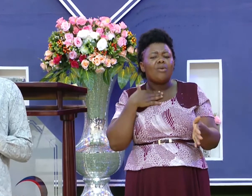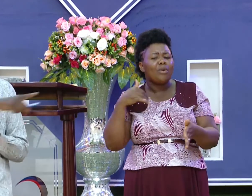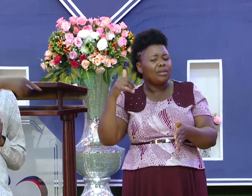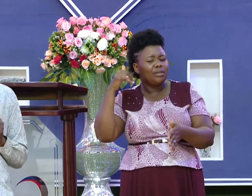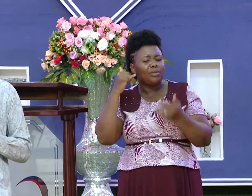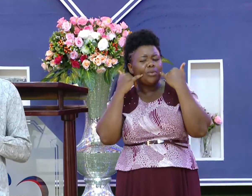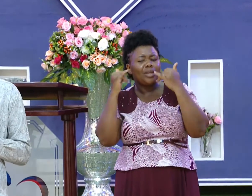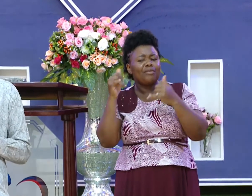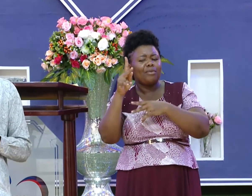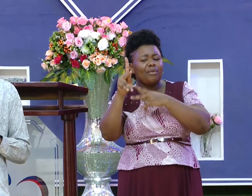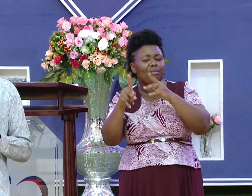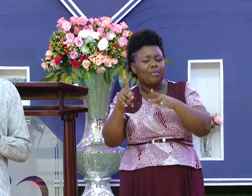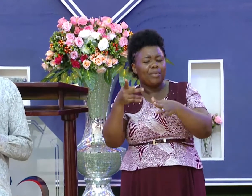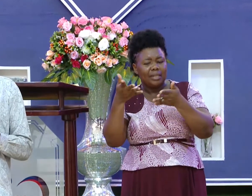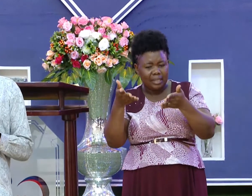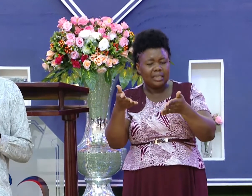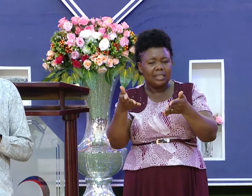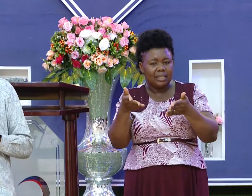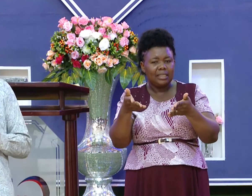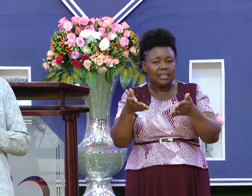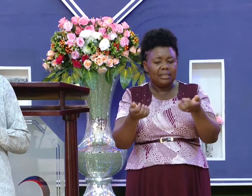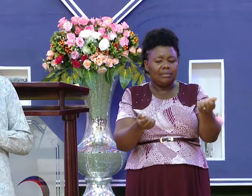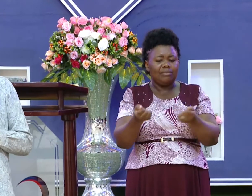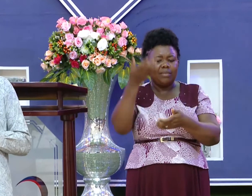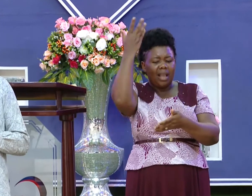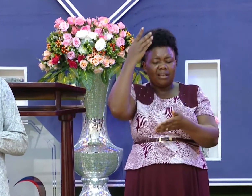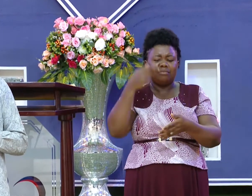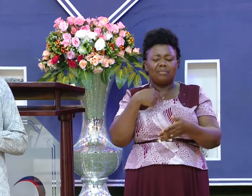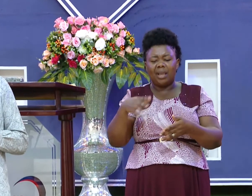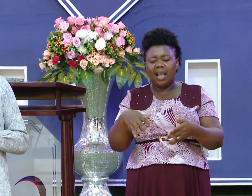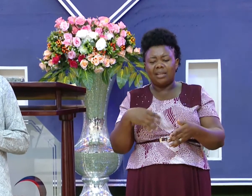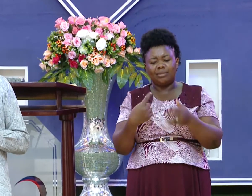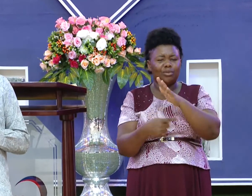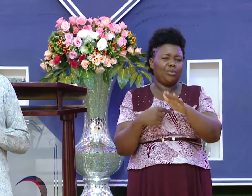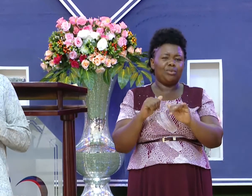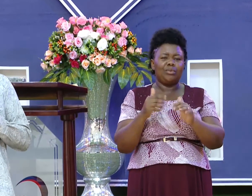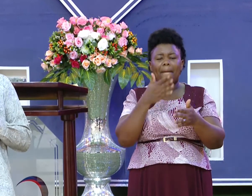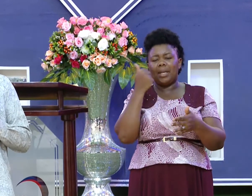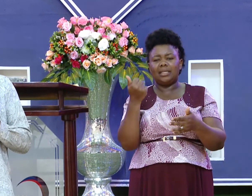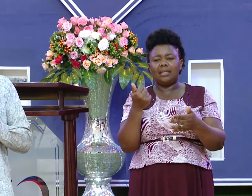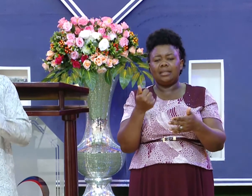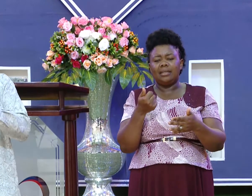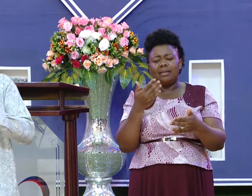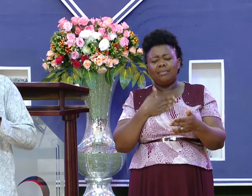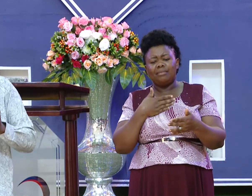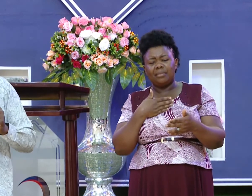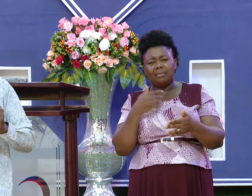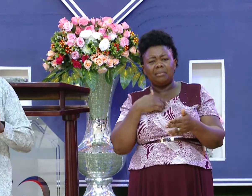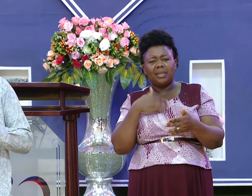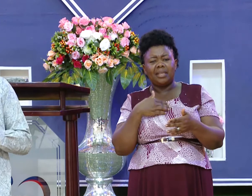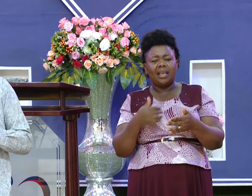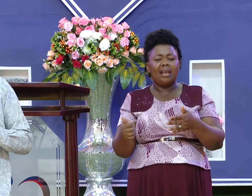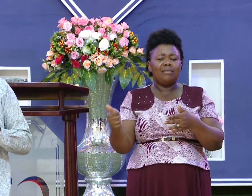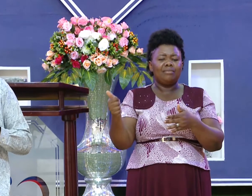nti wadde tudde mu taxi naye siri mu binyonga mu. You want to tell these people that I'm sitting in a taxi, I'm not badly off. Ninye taxi jiteka unja